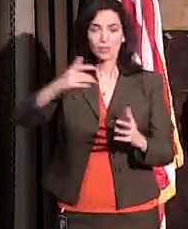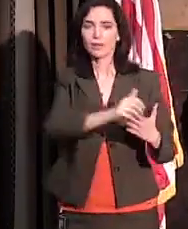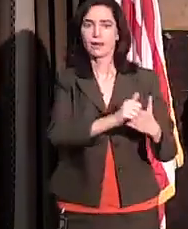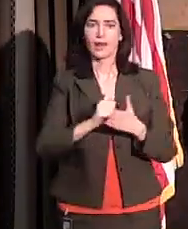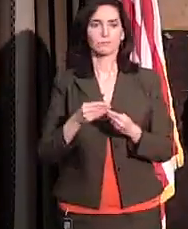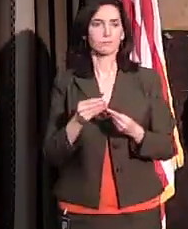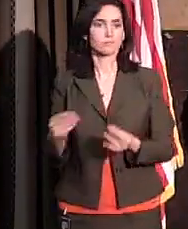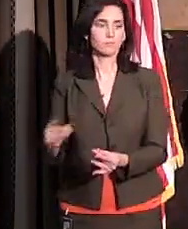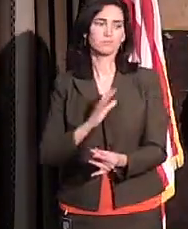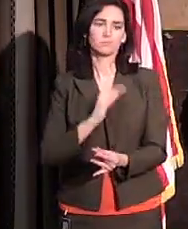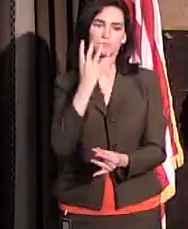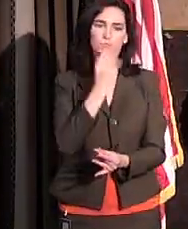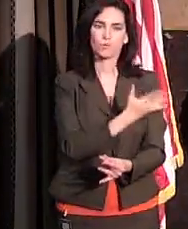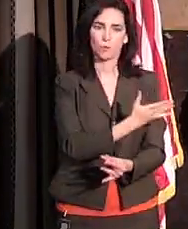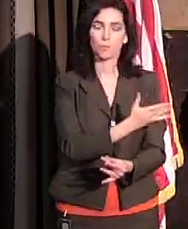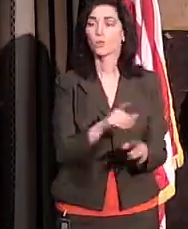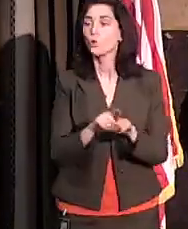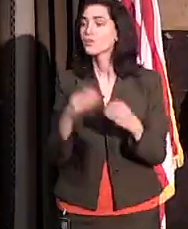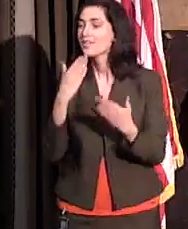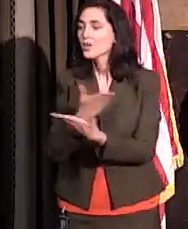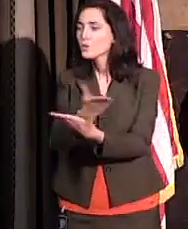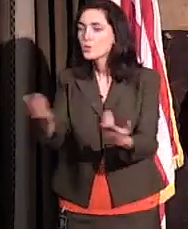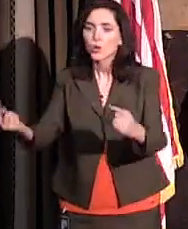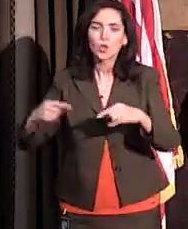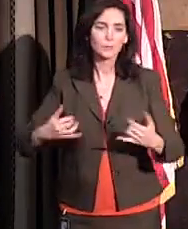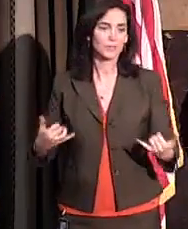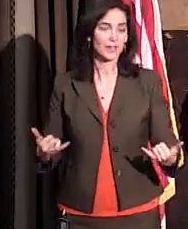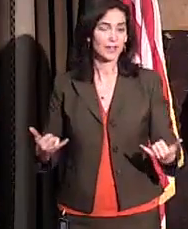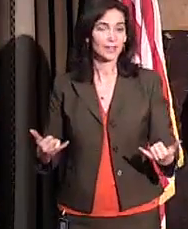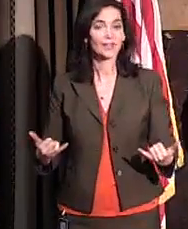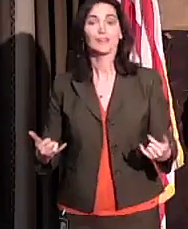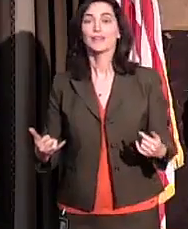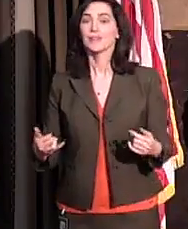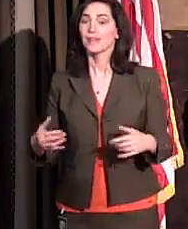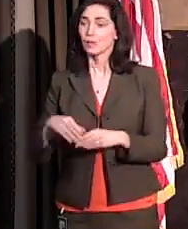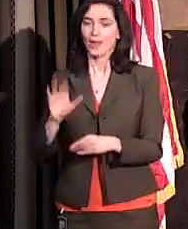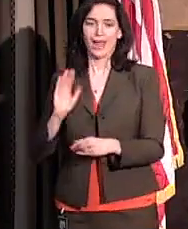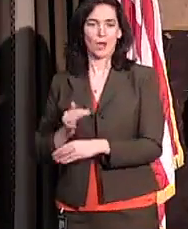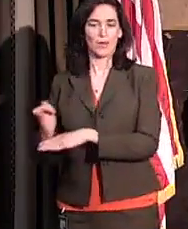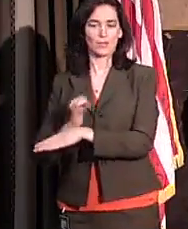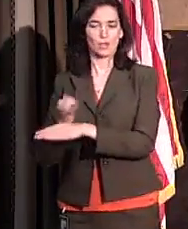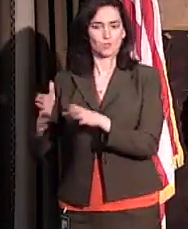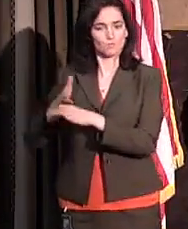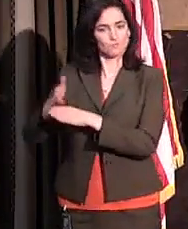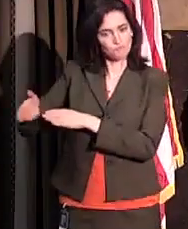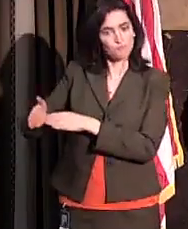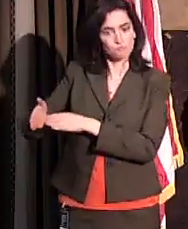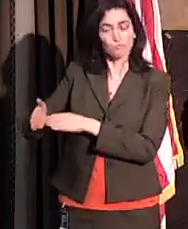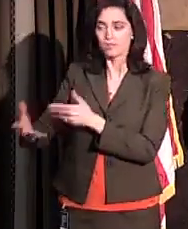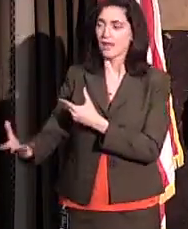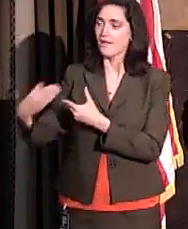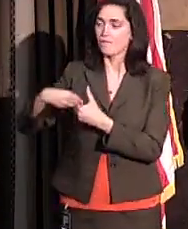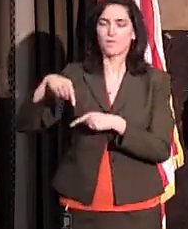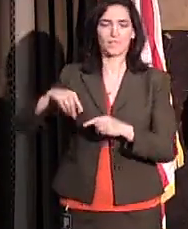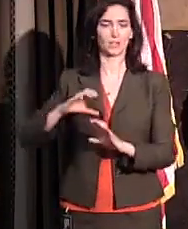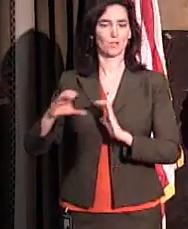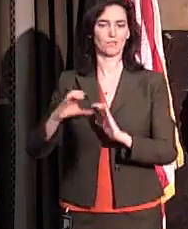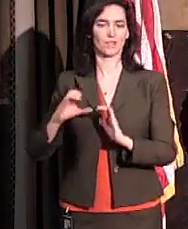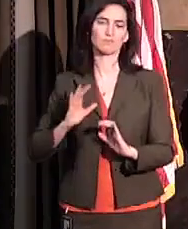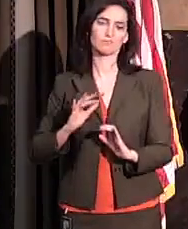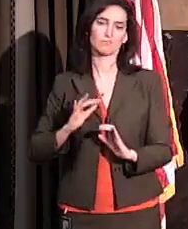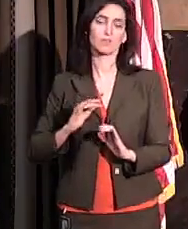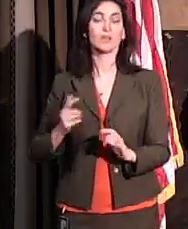of course, all of you for being here today and including our industry in this important conversation. It's an honor to